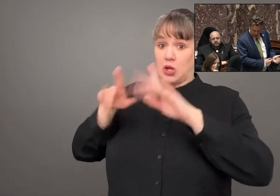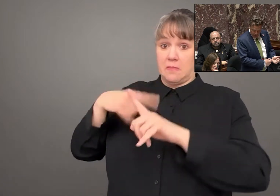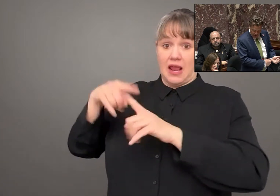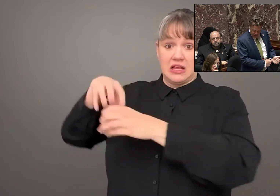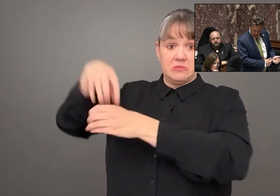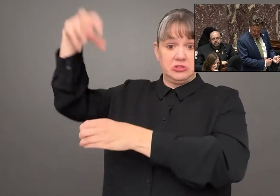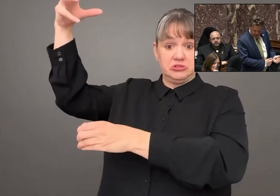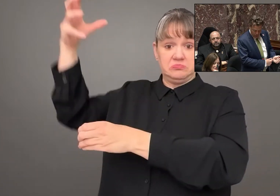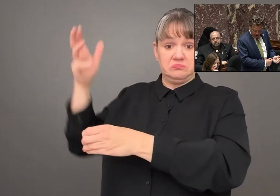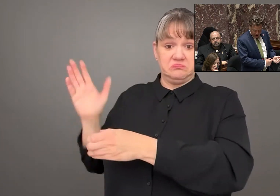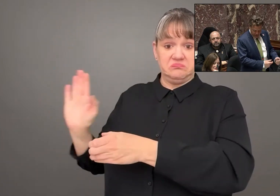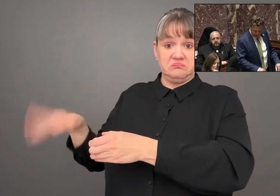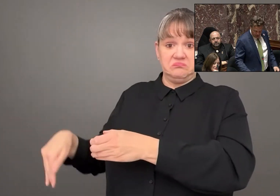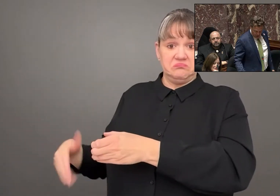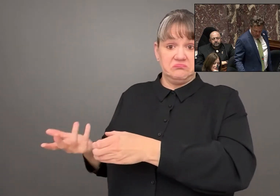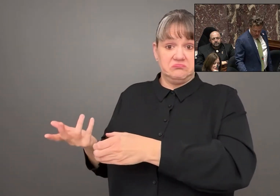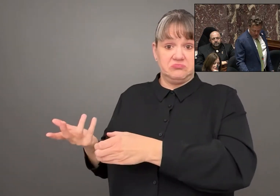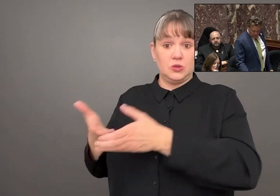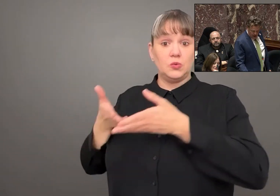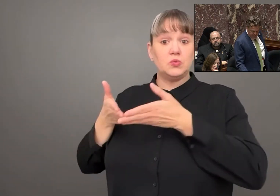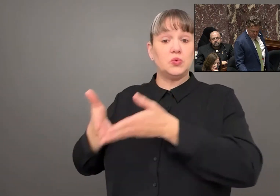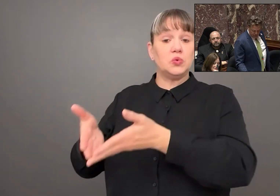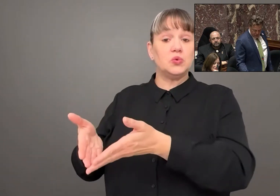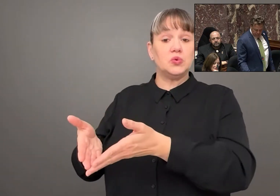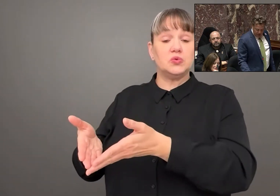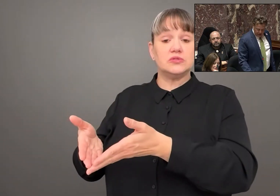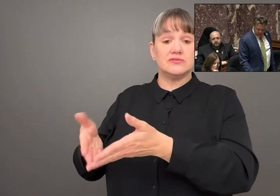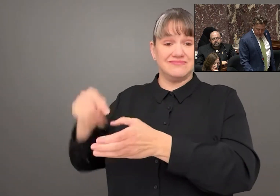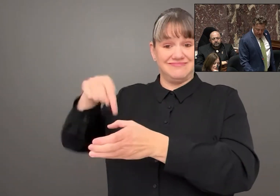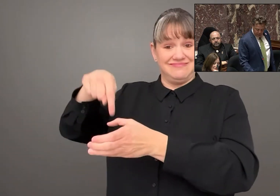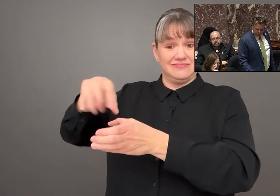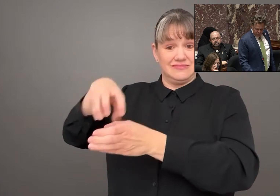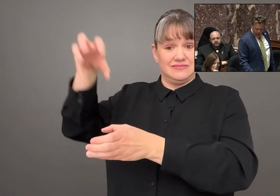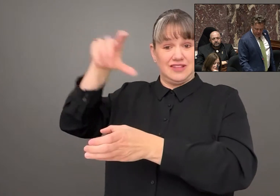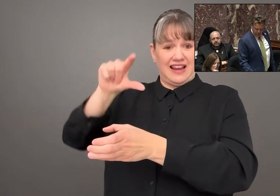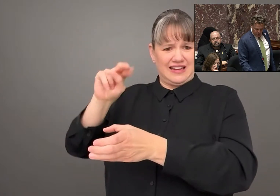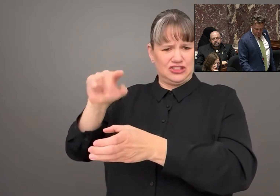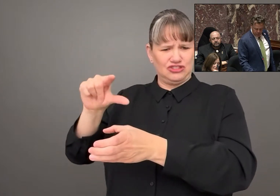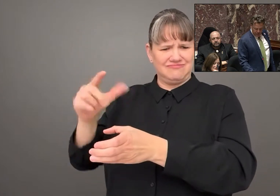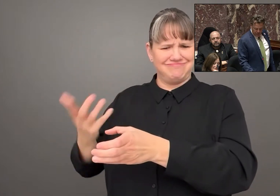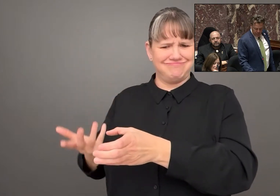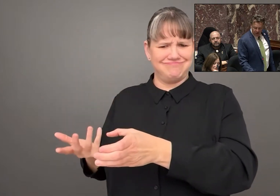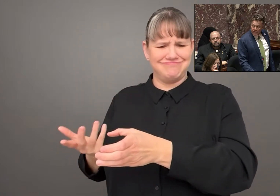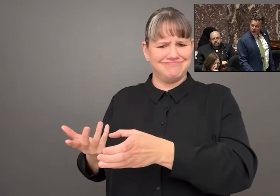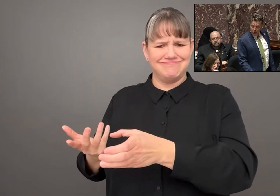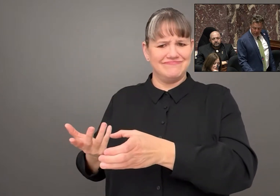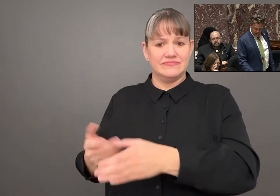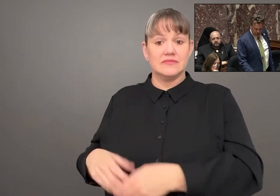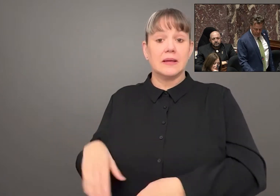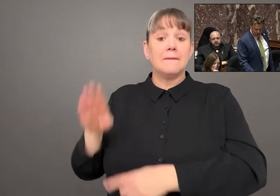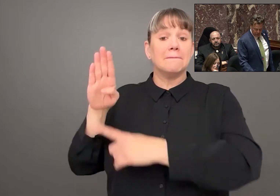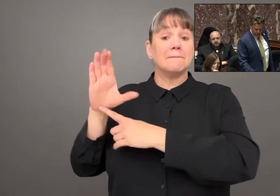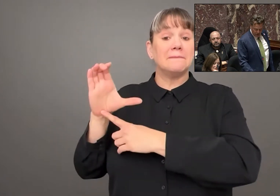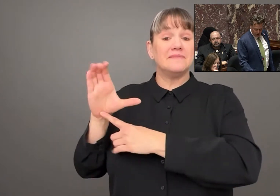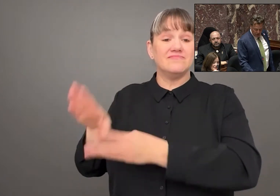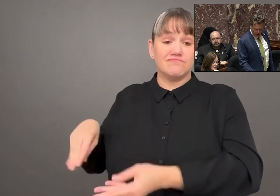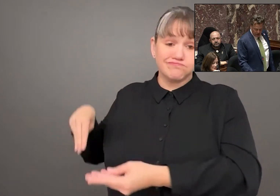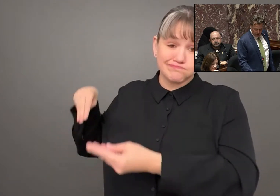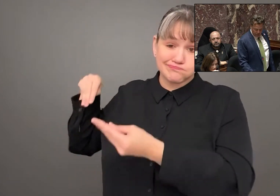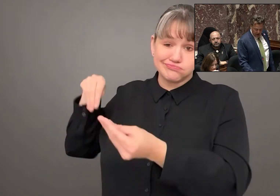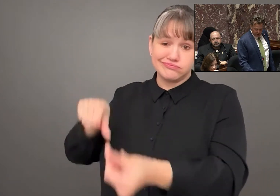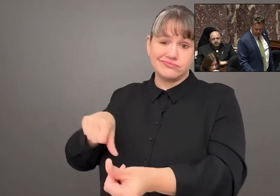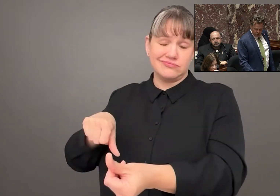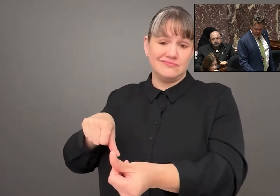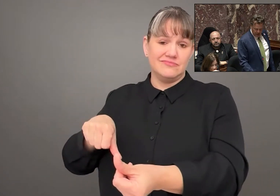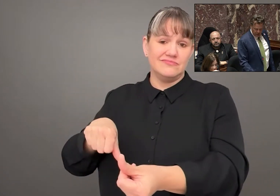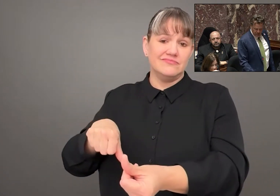it, burning methane in vast quantities. Massive provincial spending to expand BC's power supply should be for the benefit of all British Columbians, not